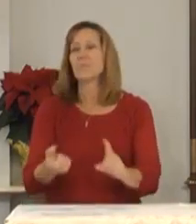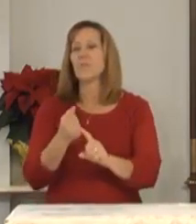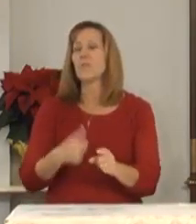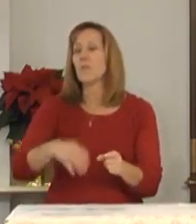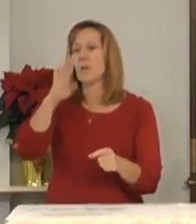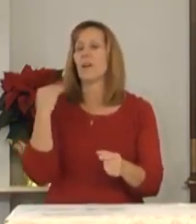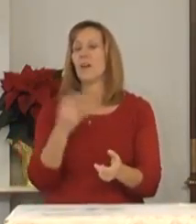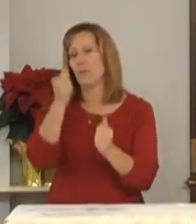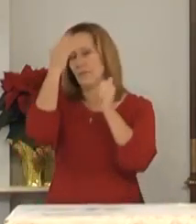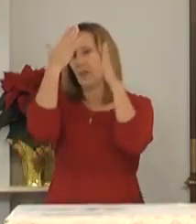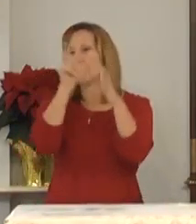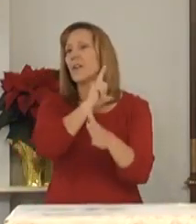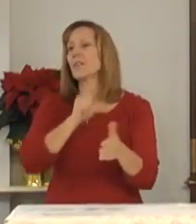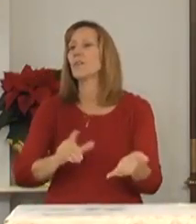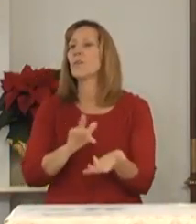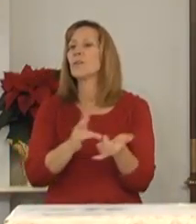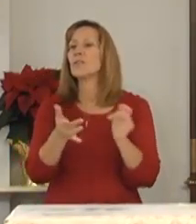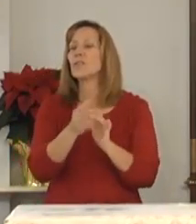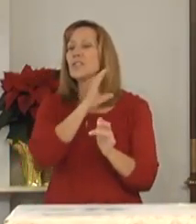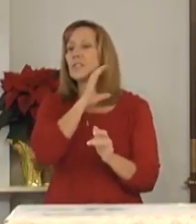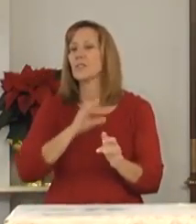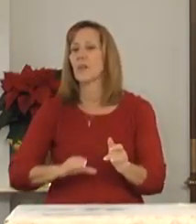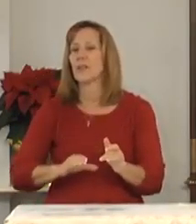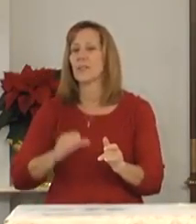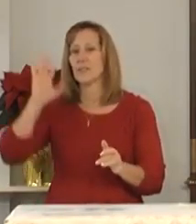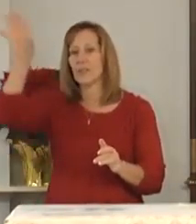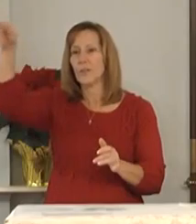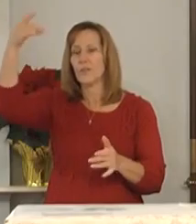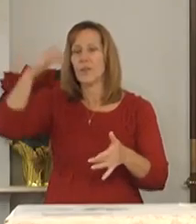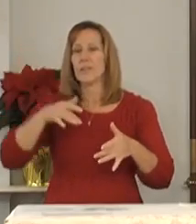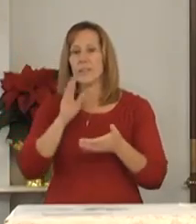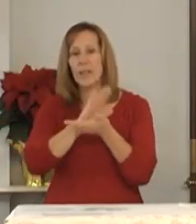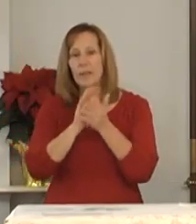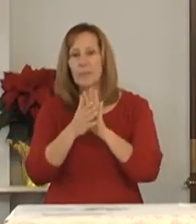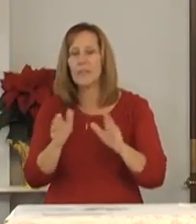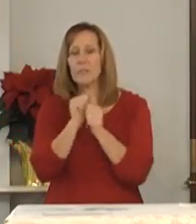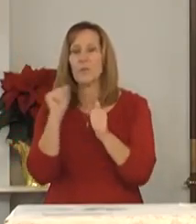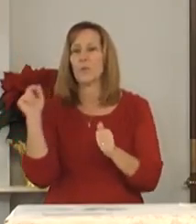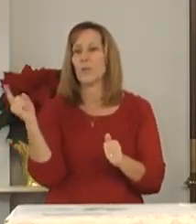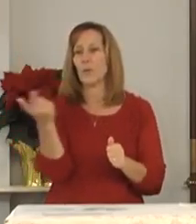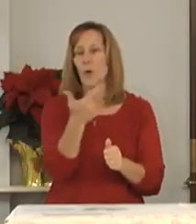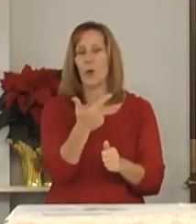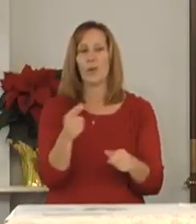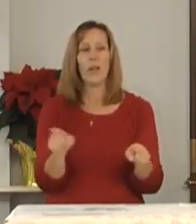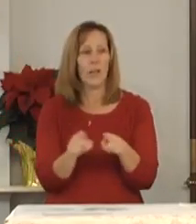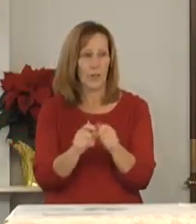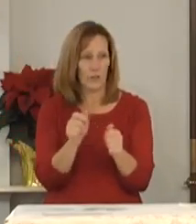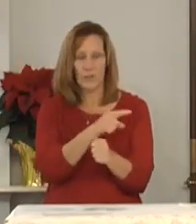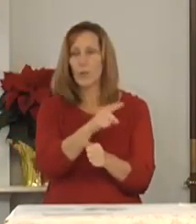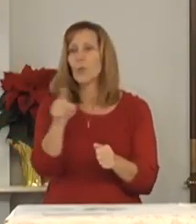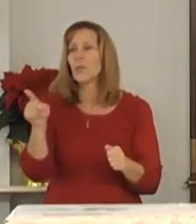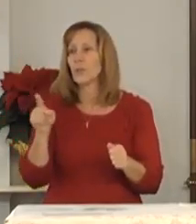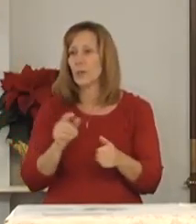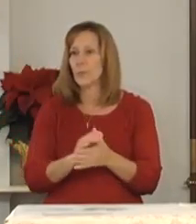From God our Father and the Lord Jesus Christ, grace and peace be with you all.